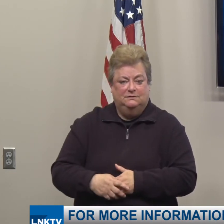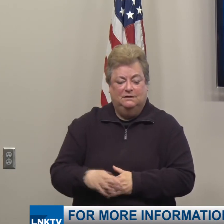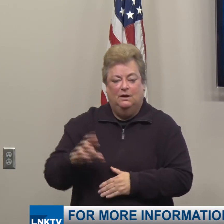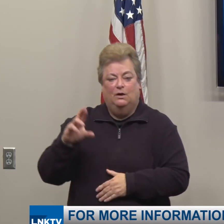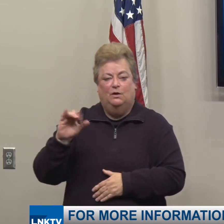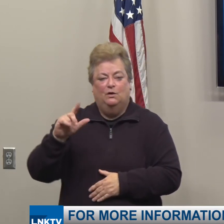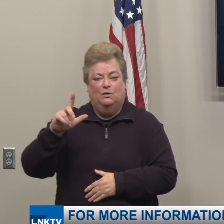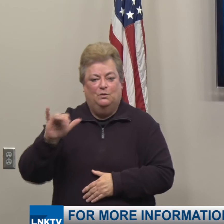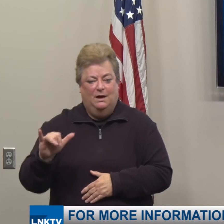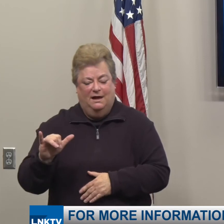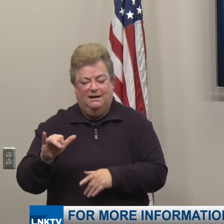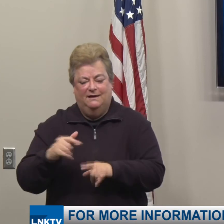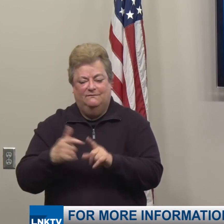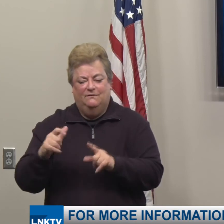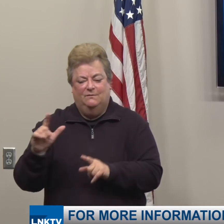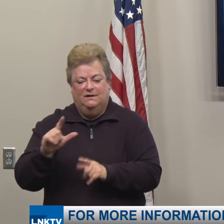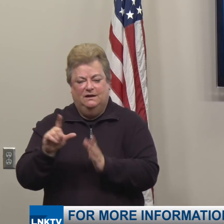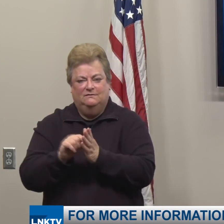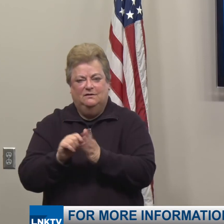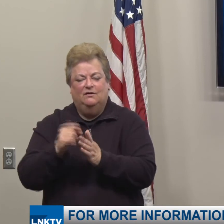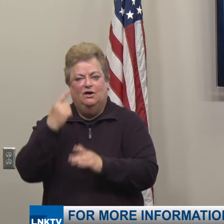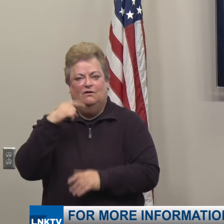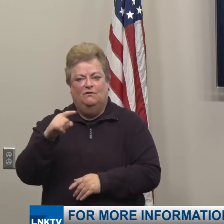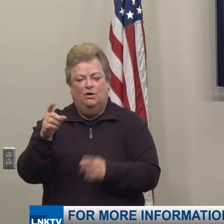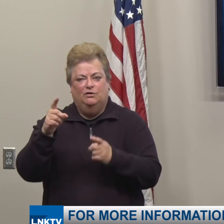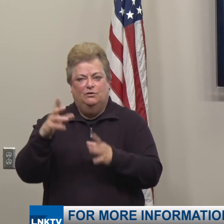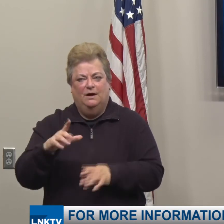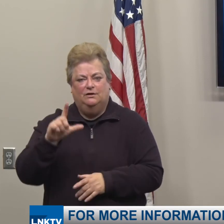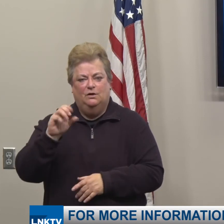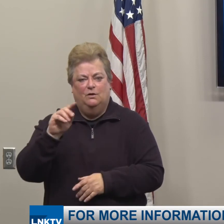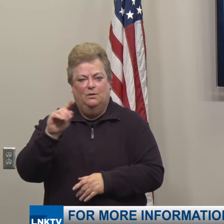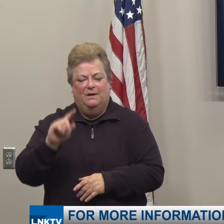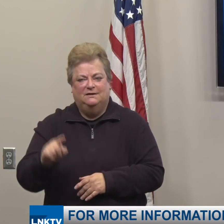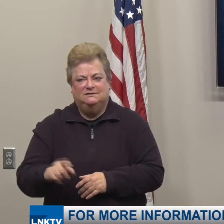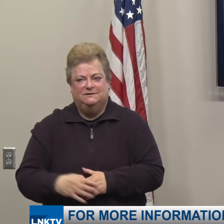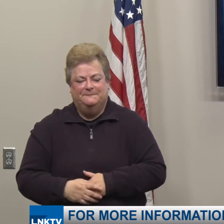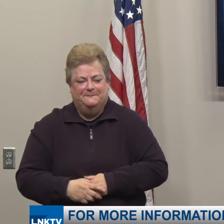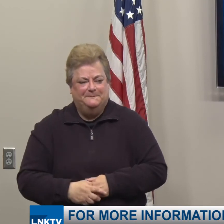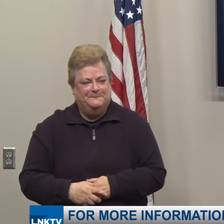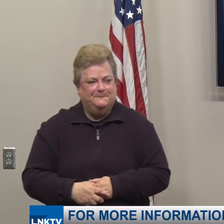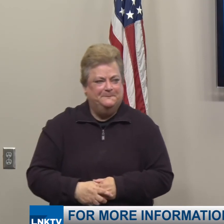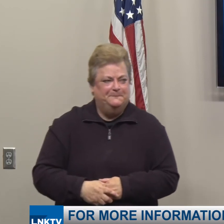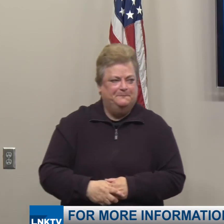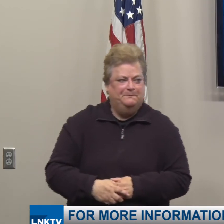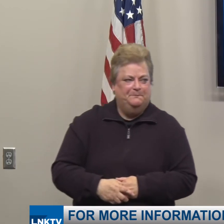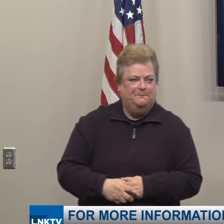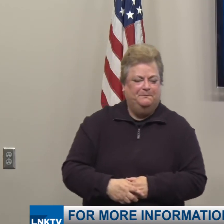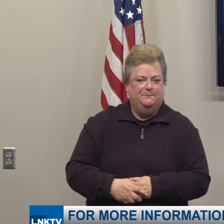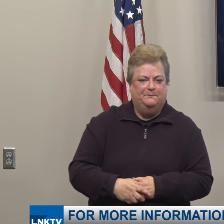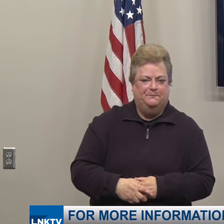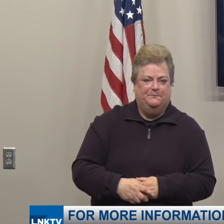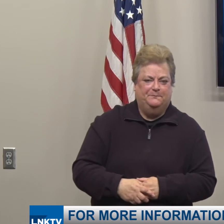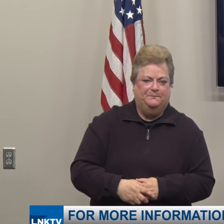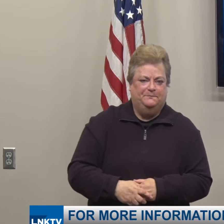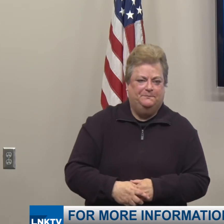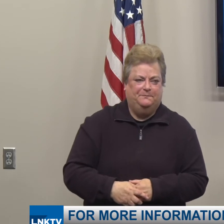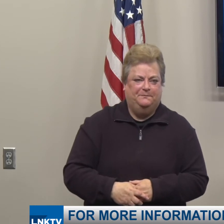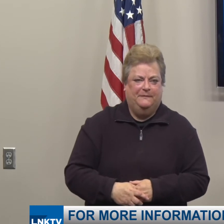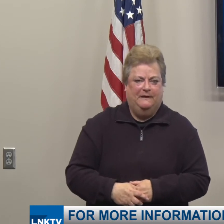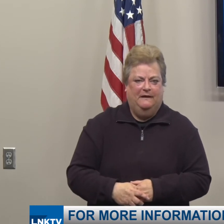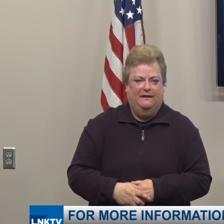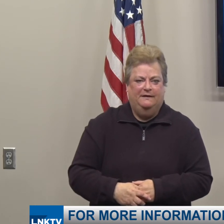Riley Johnson with a question for Director Lopez. Hi, Riley. Director Lopez will be right up. Hi, Mayor.